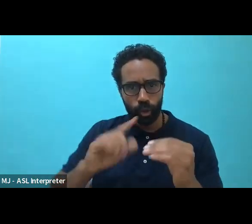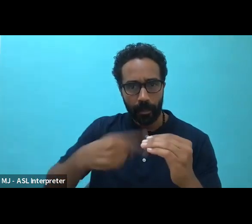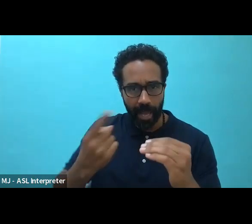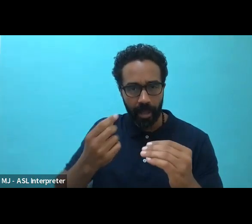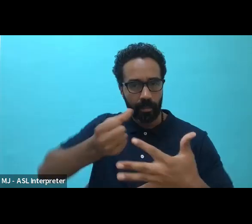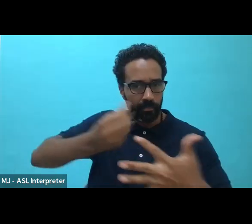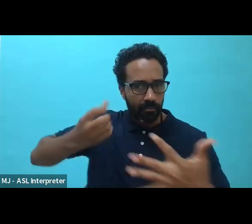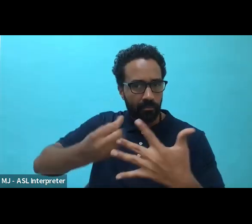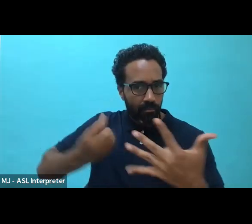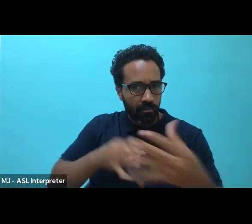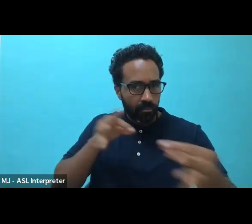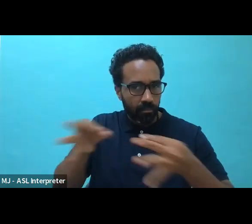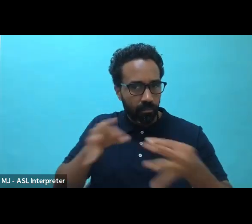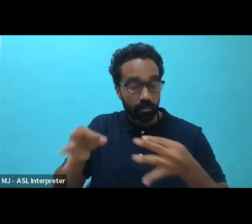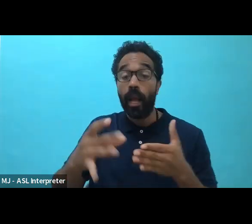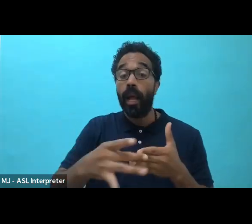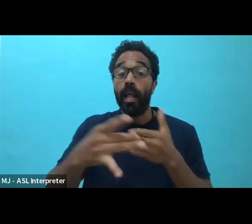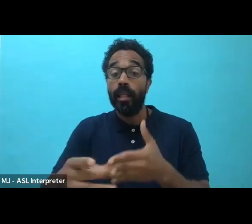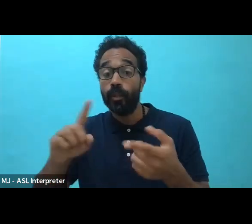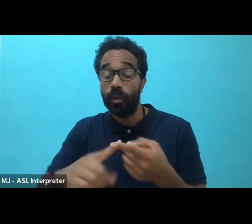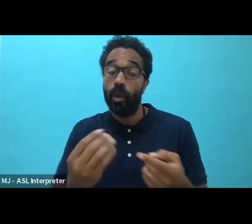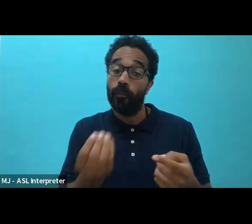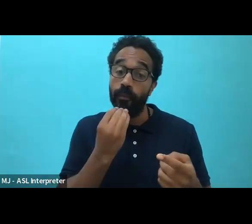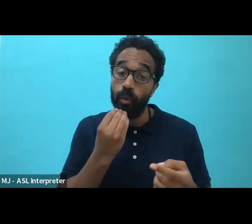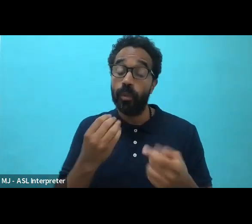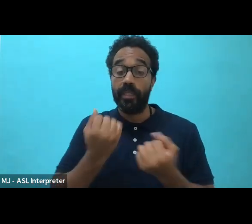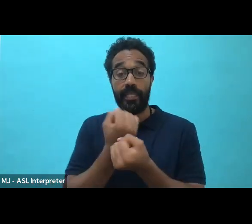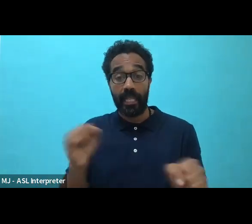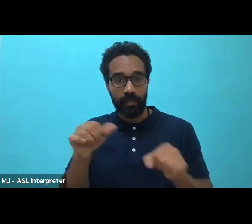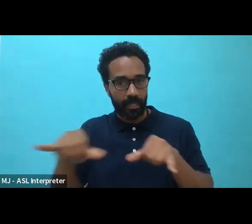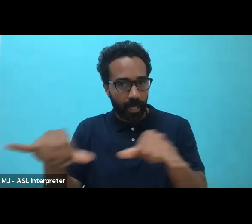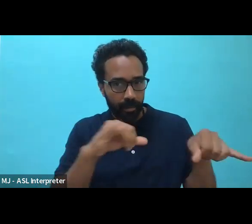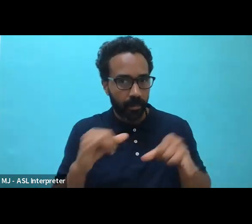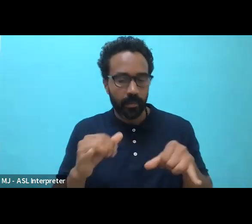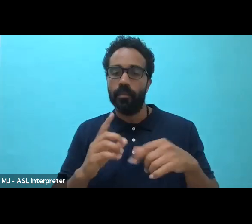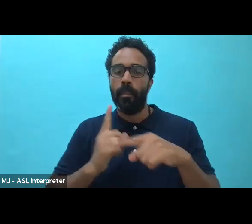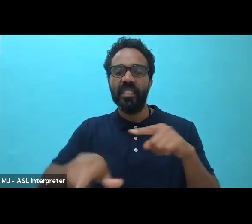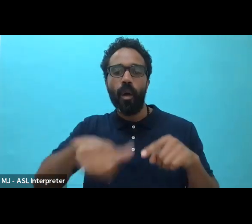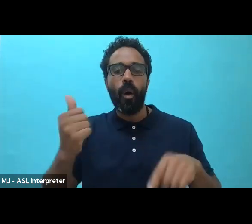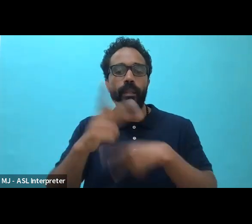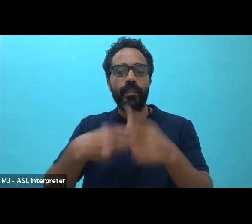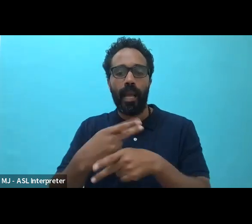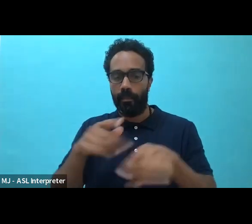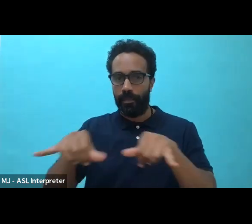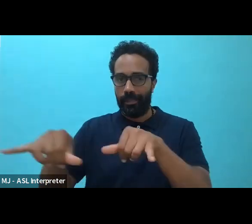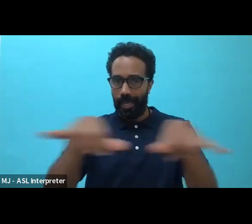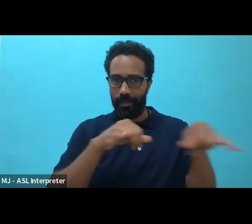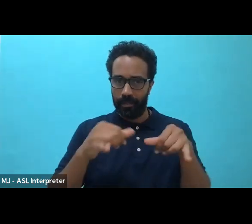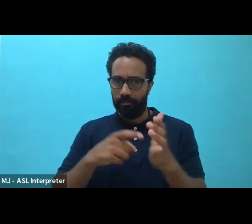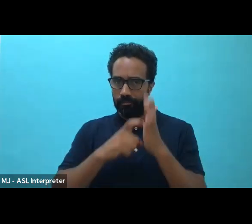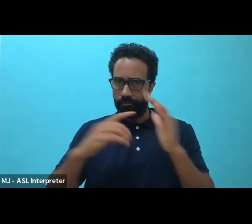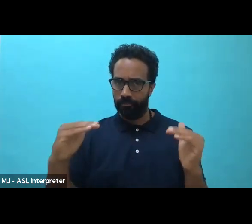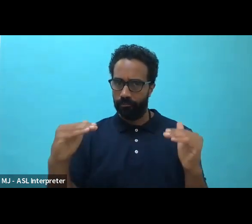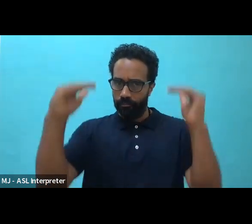safety standards and other types of standards. Civil rights,